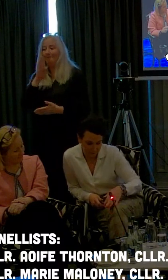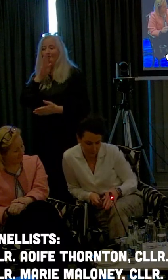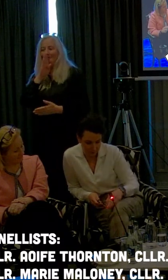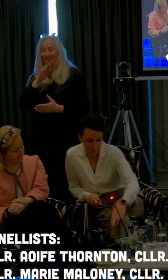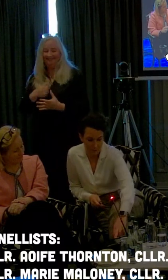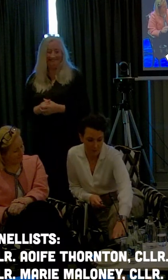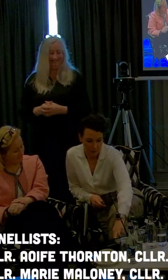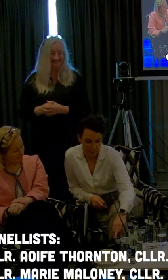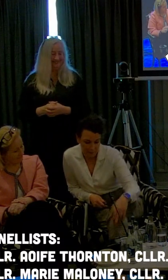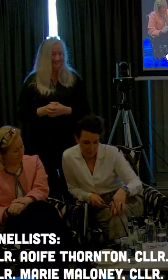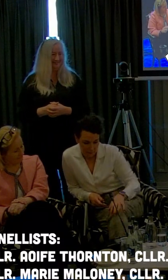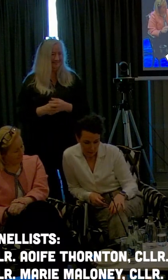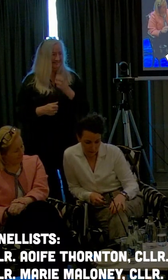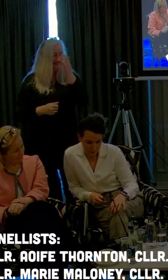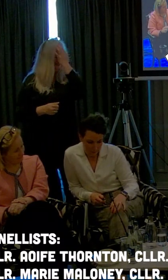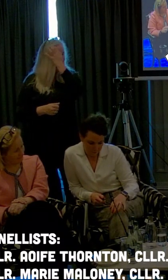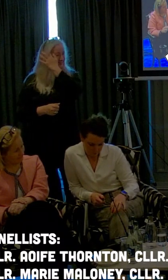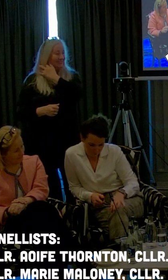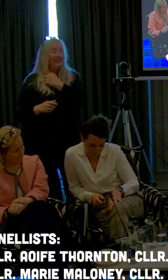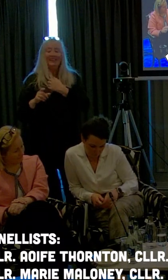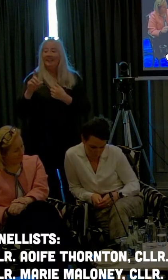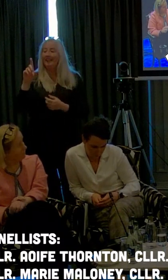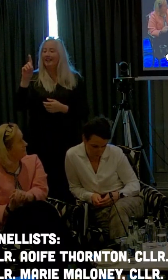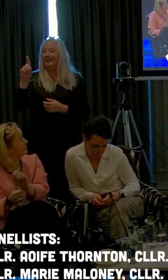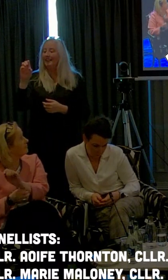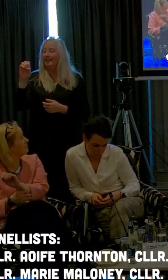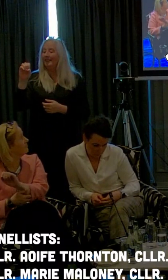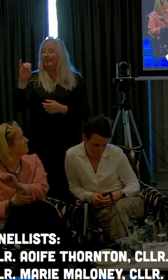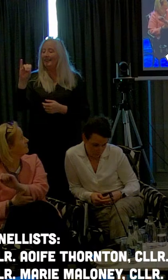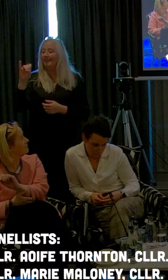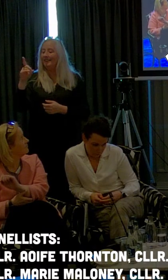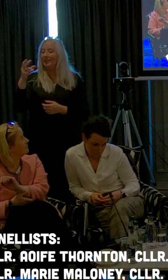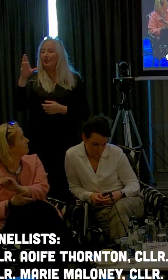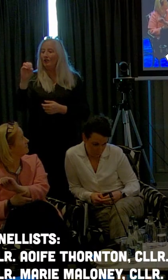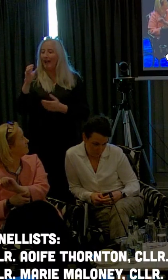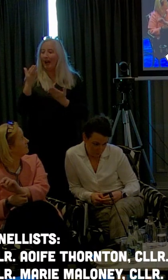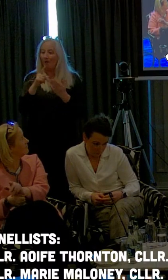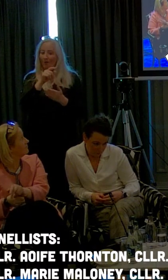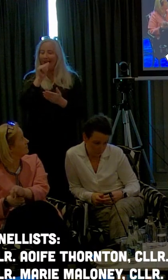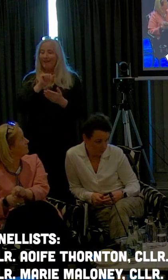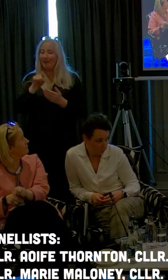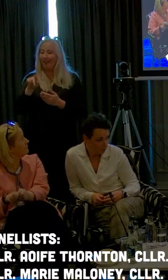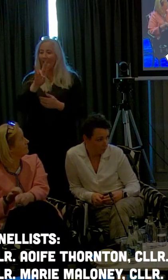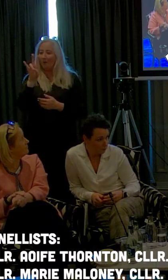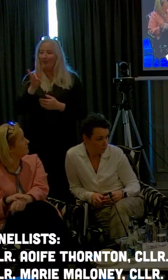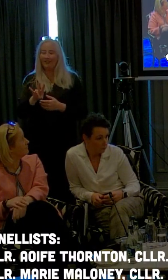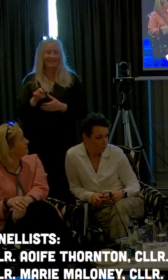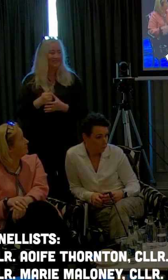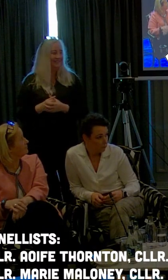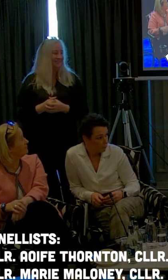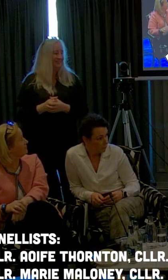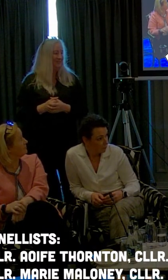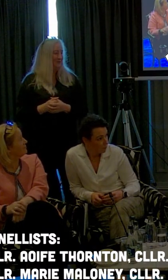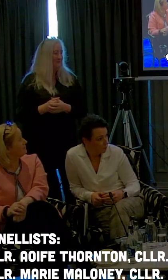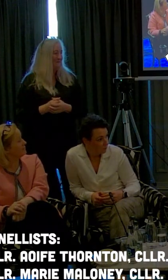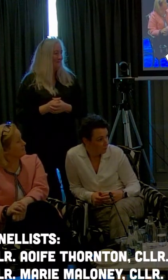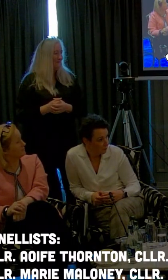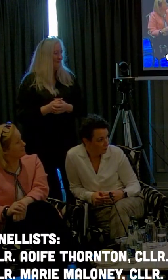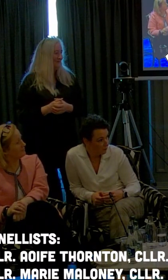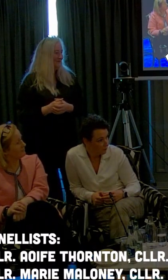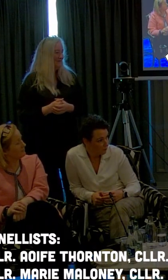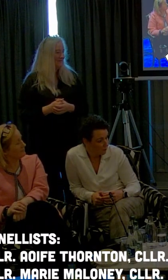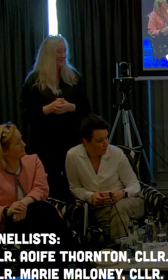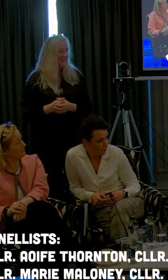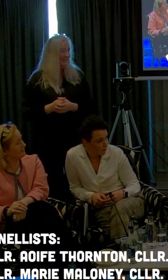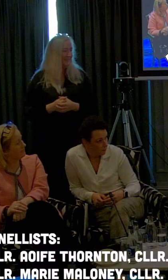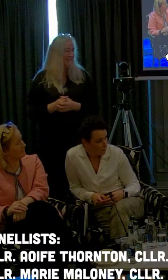Aoife, thank you. Deirdre, what would you answer to that question? Well, I disrupted the whole meeting a little while ago to run